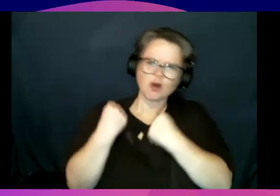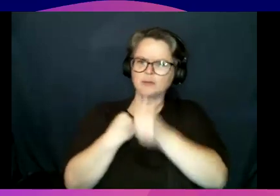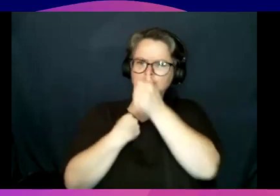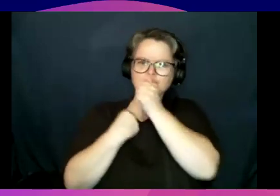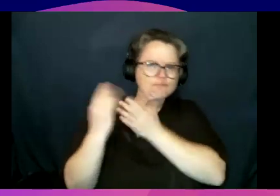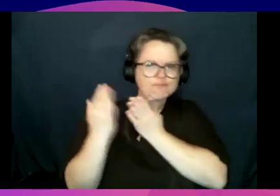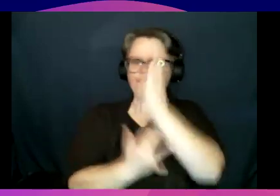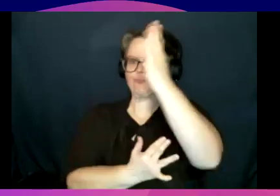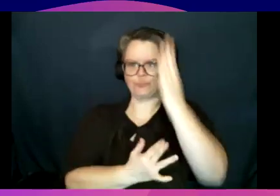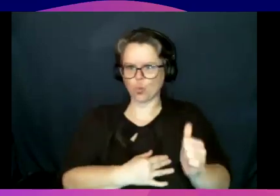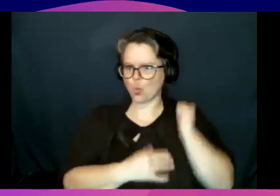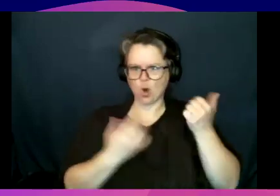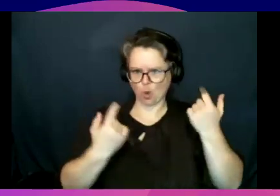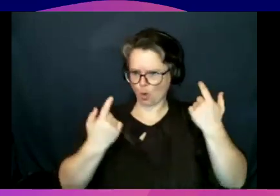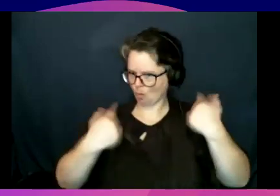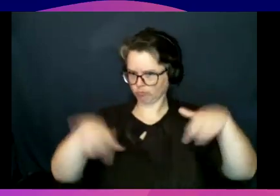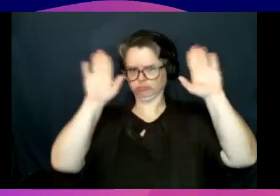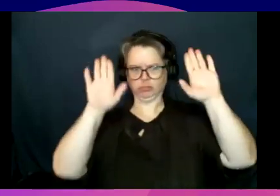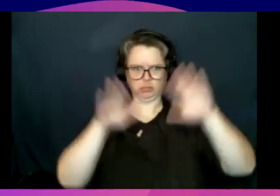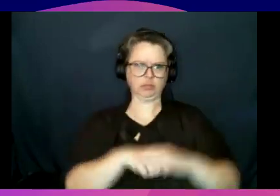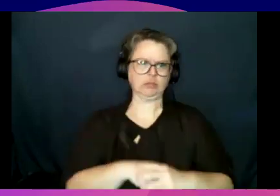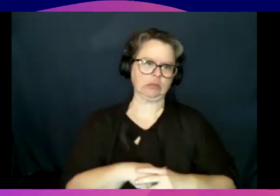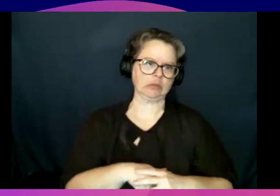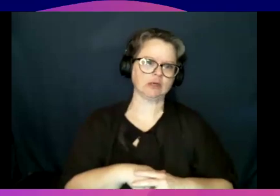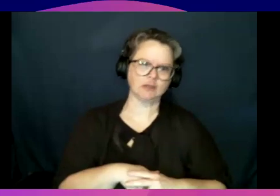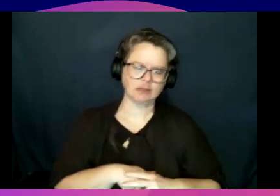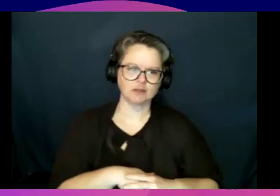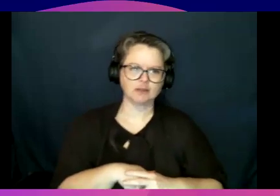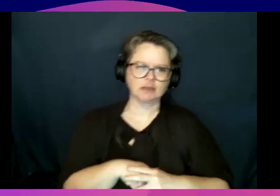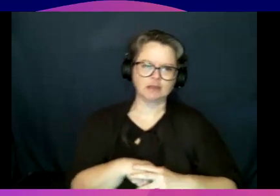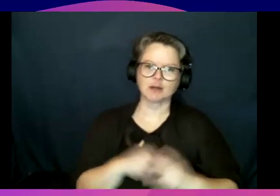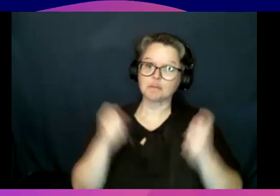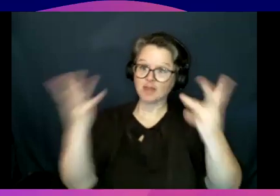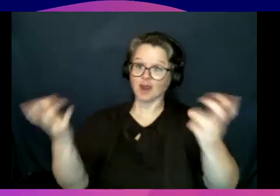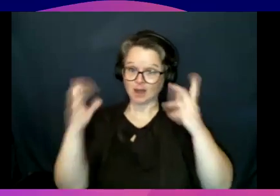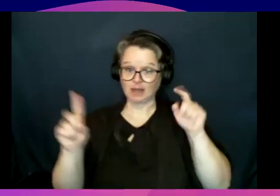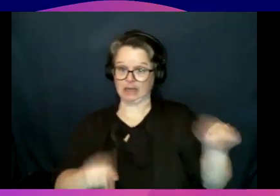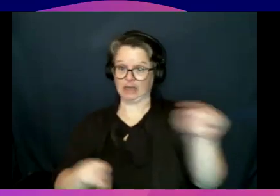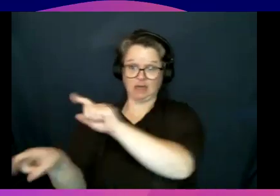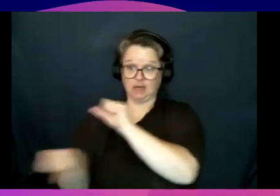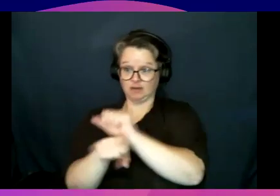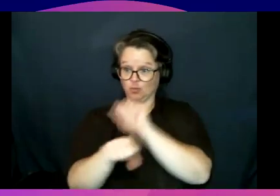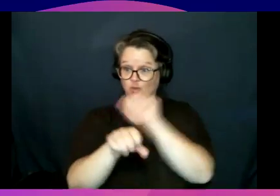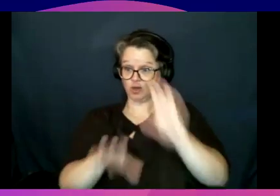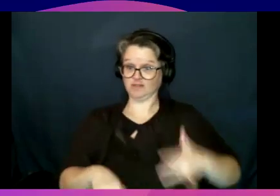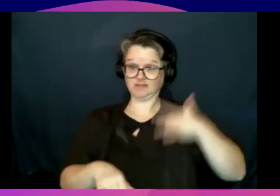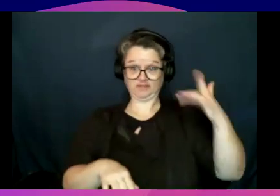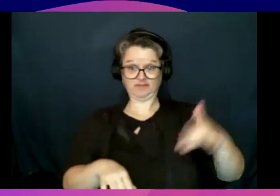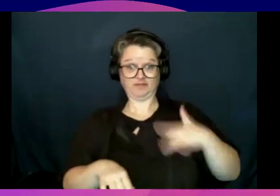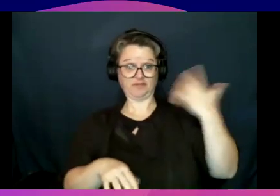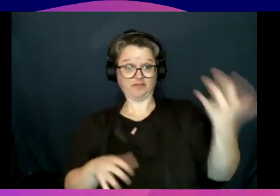As well, workers feel really positively about creating change at the individual and the societal